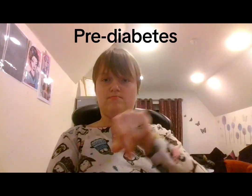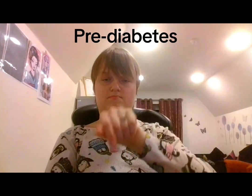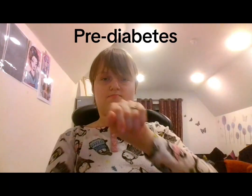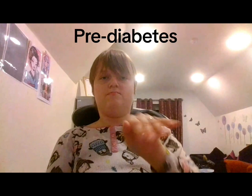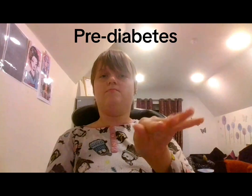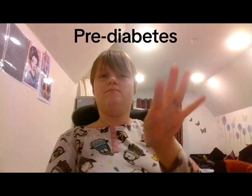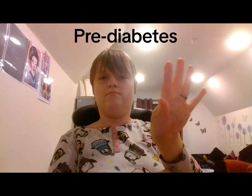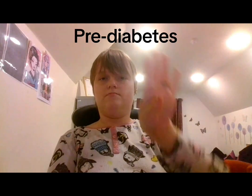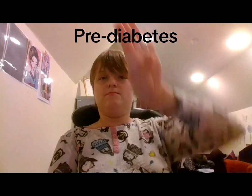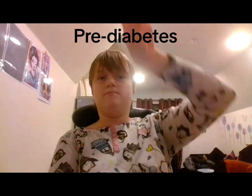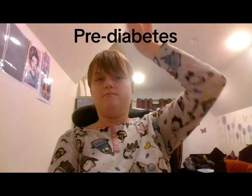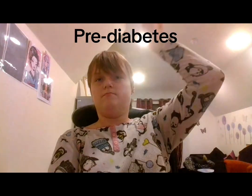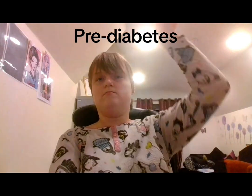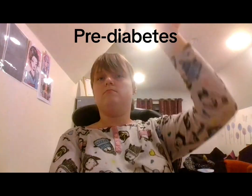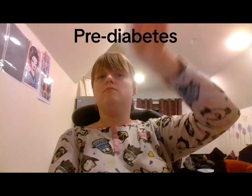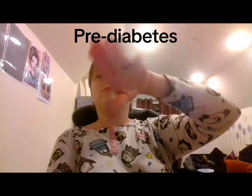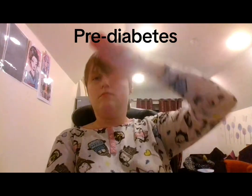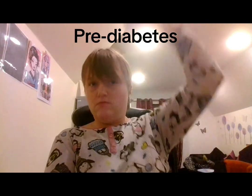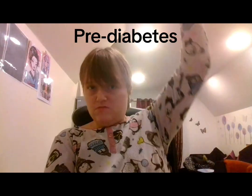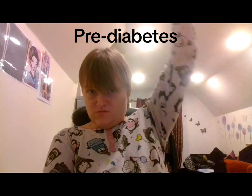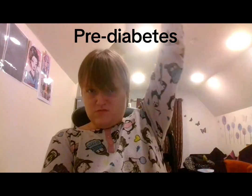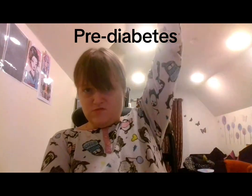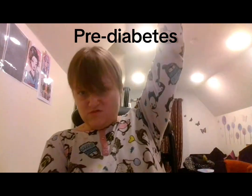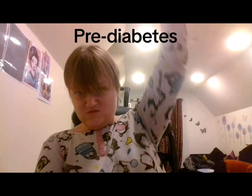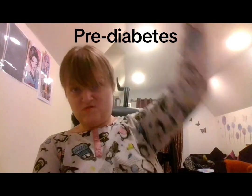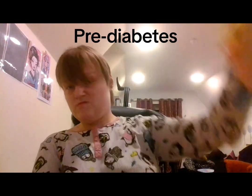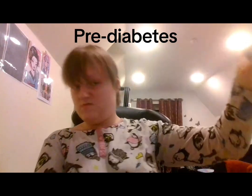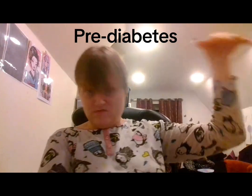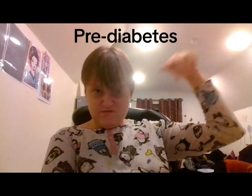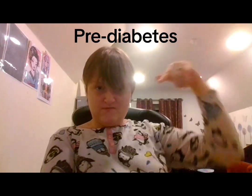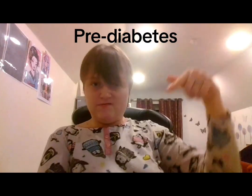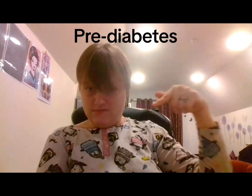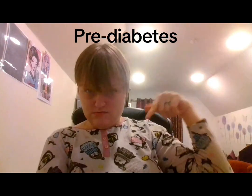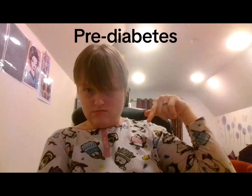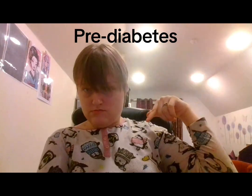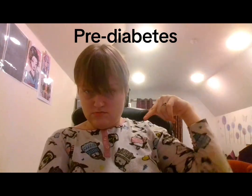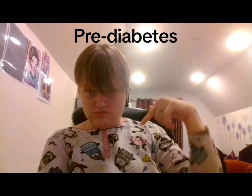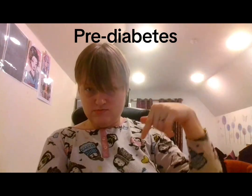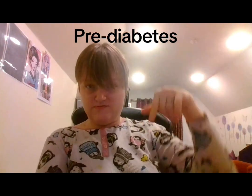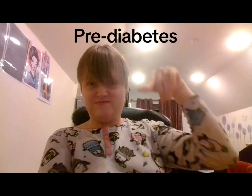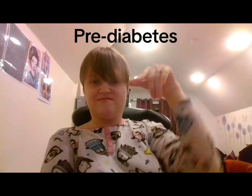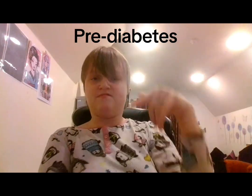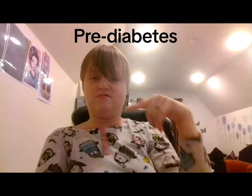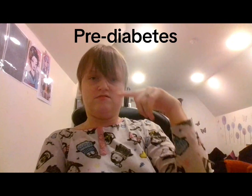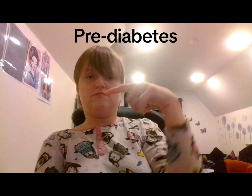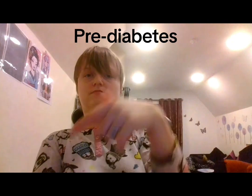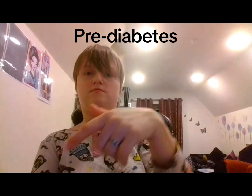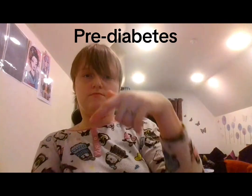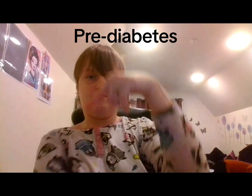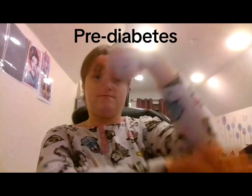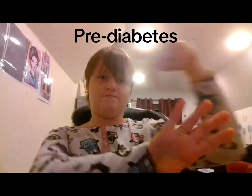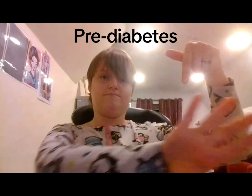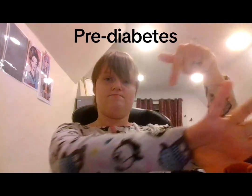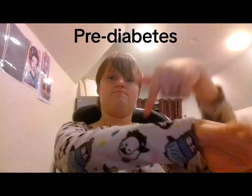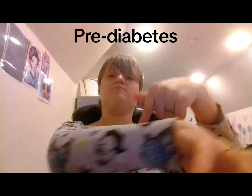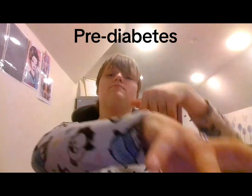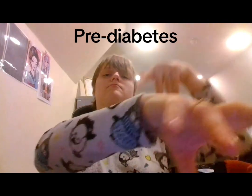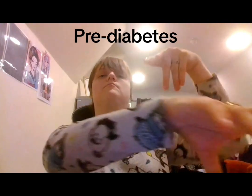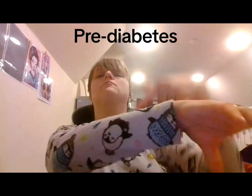are at high or very high risk, you will need to ask your GP for a blood test.